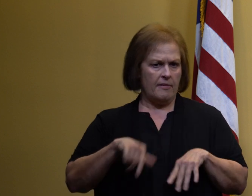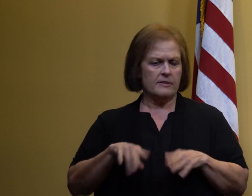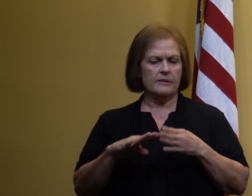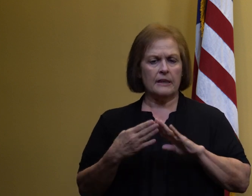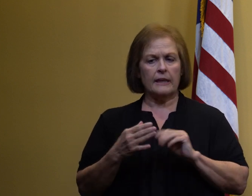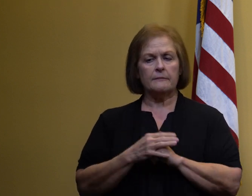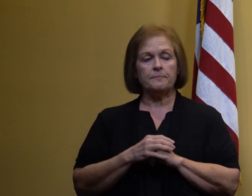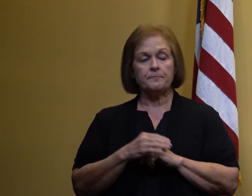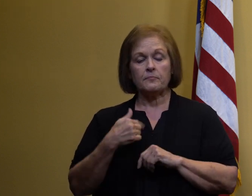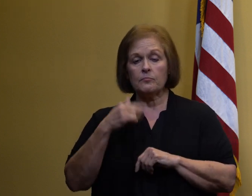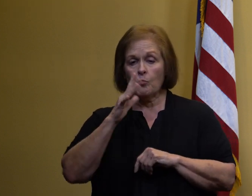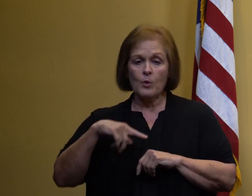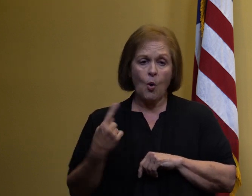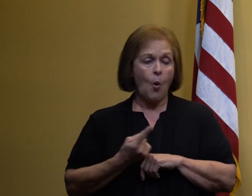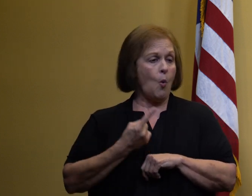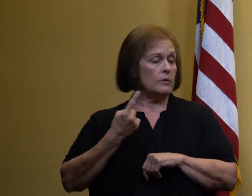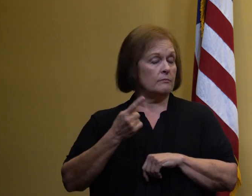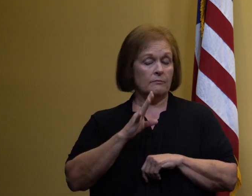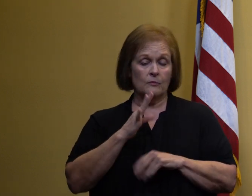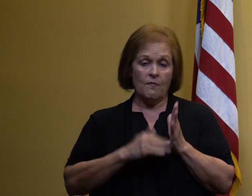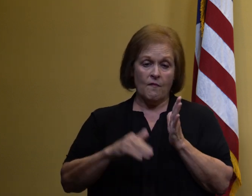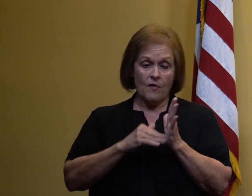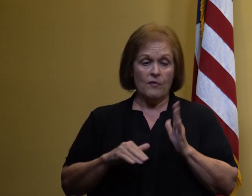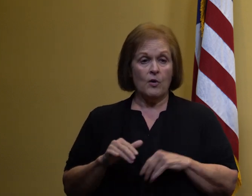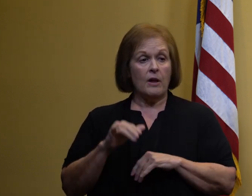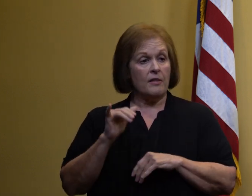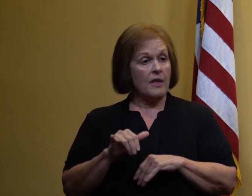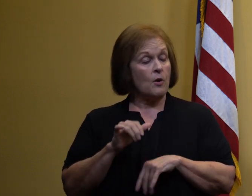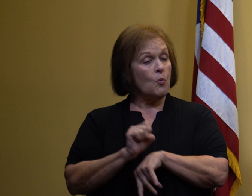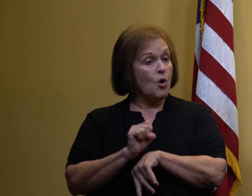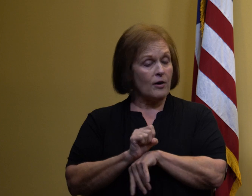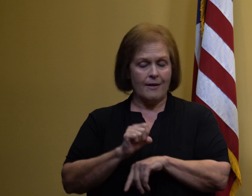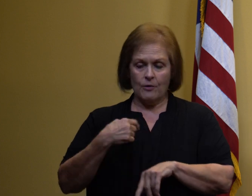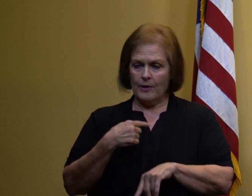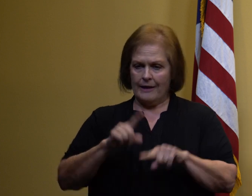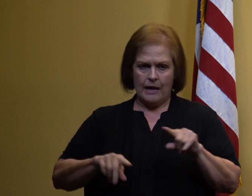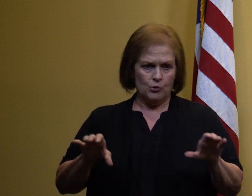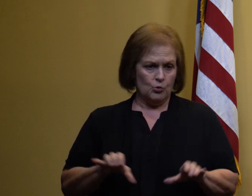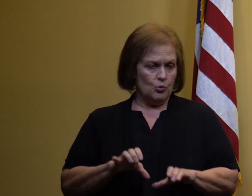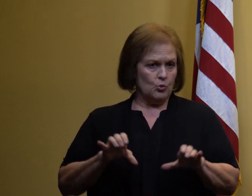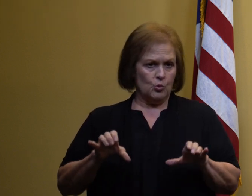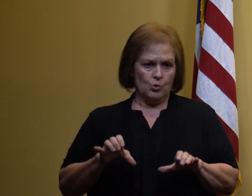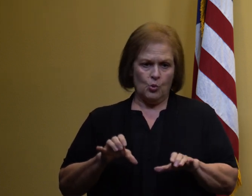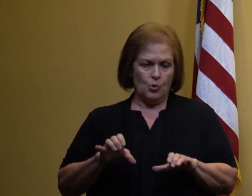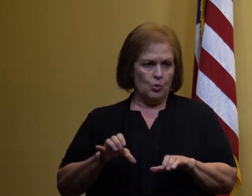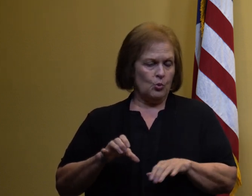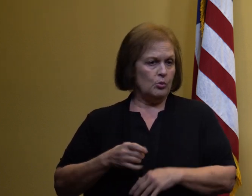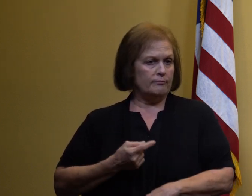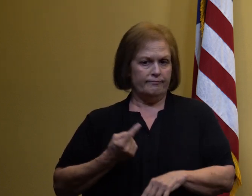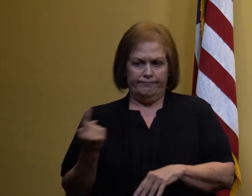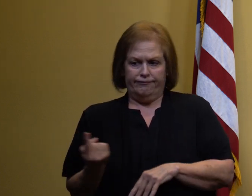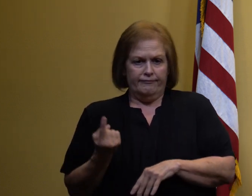I will always reiterate that these efforts cannot be done alone, solely not on the backs of the